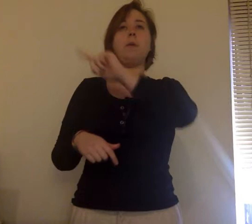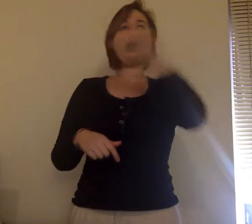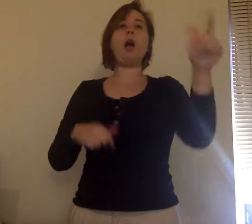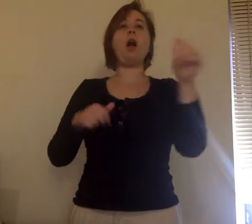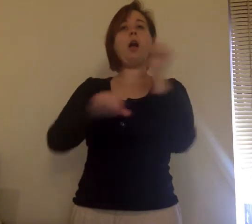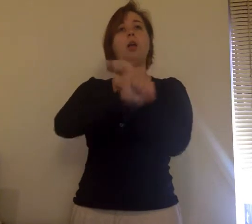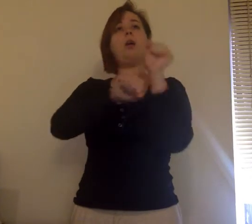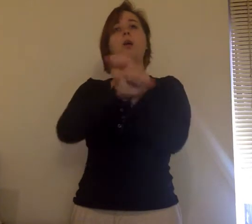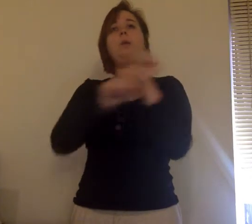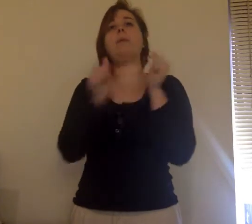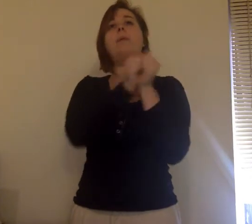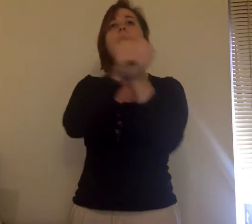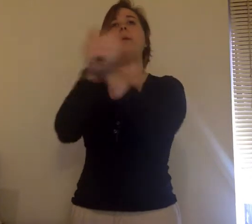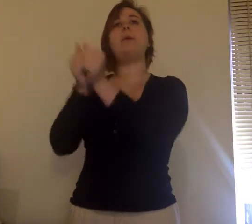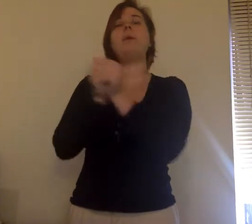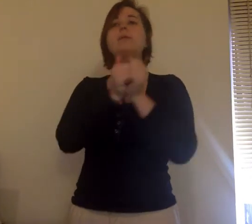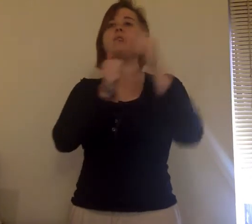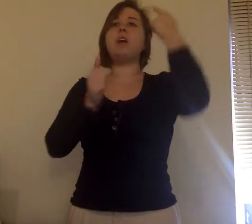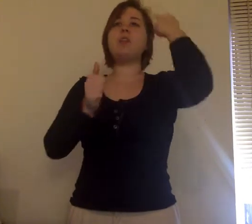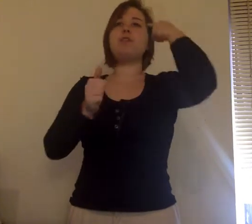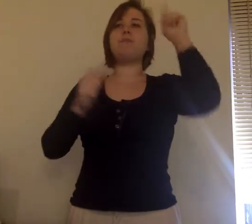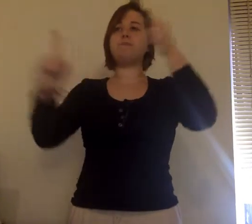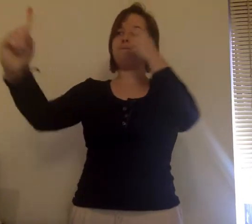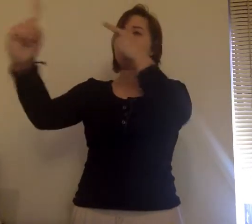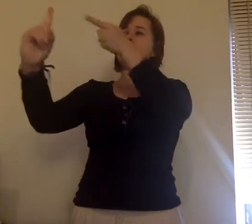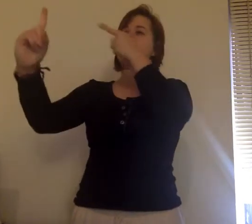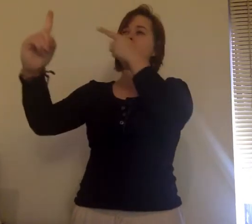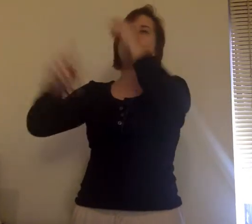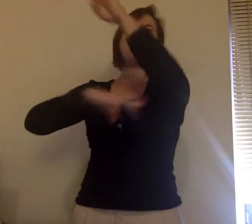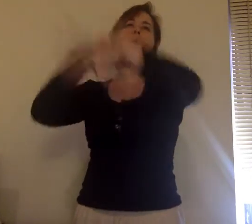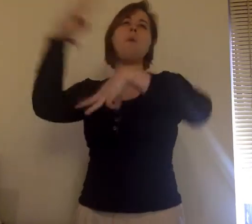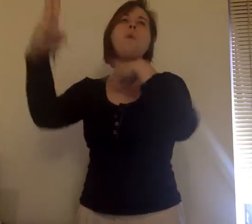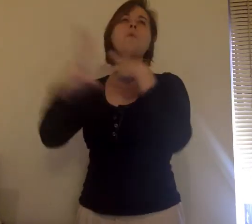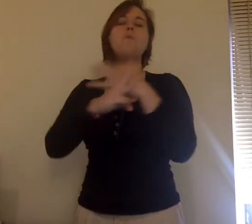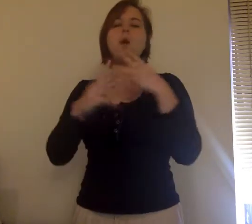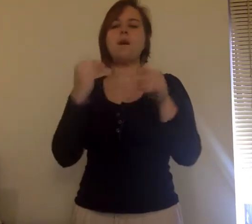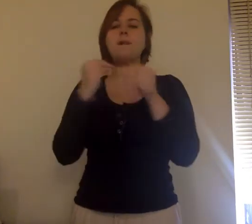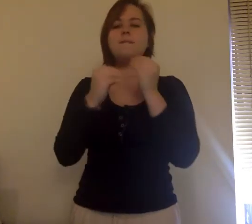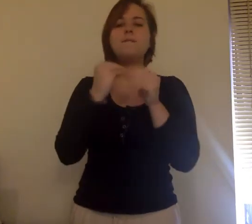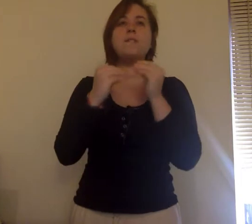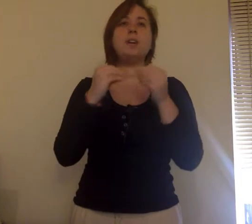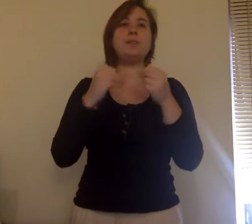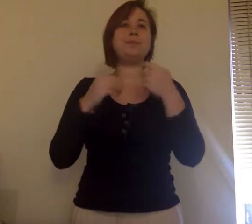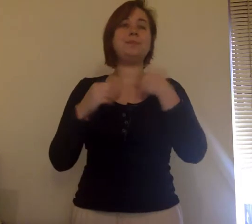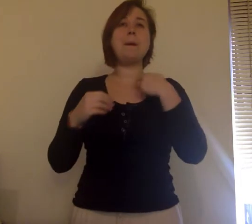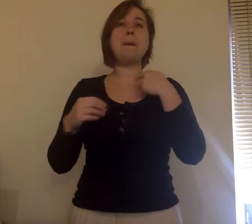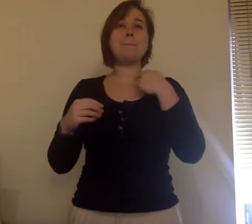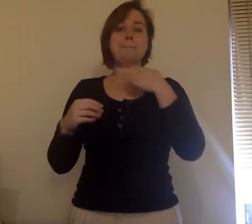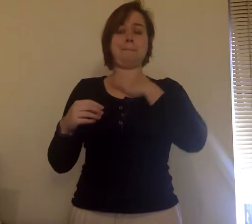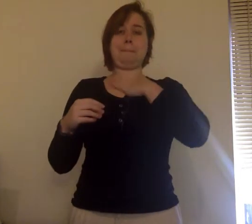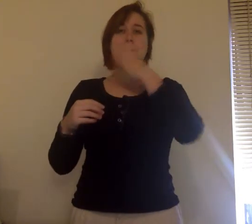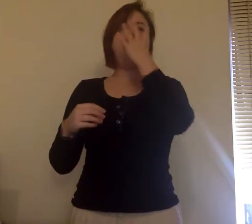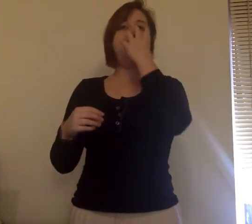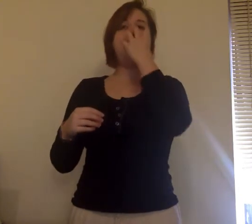goal. In my anger, I am not blind, and in my fear, I am not afraid of telling the world how I